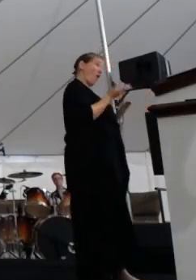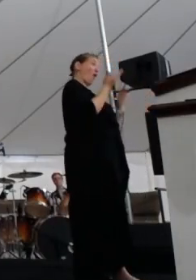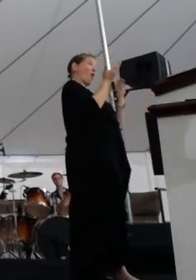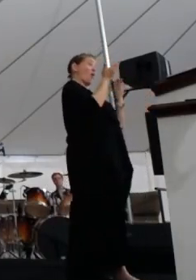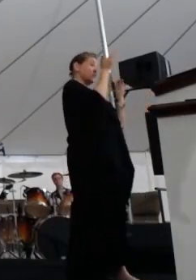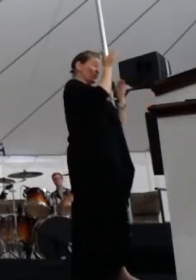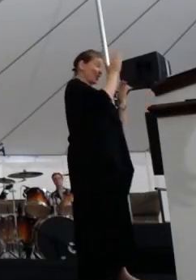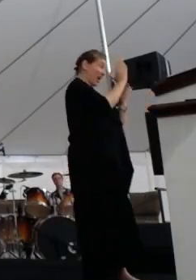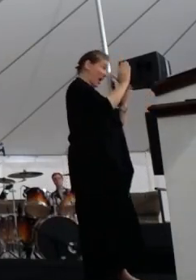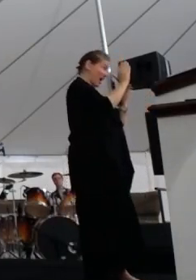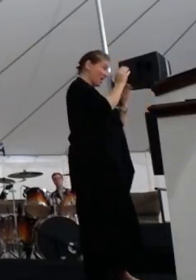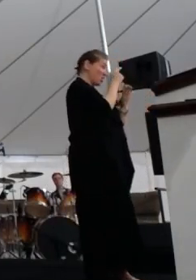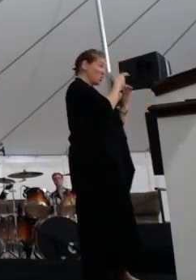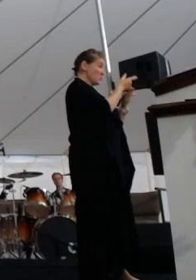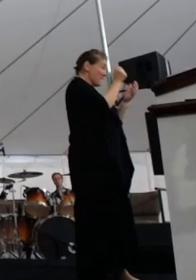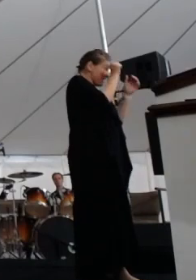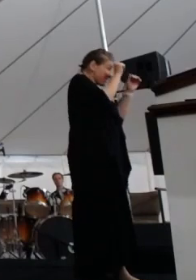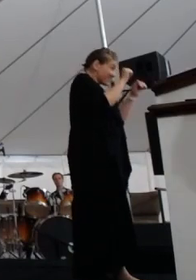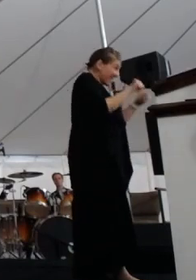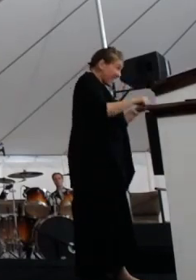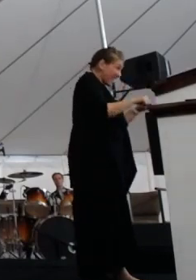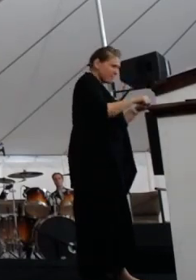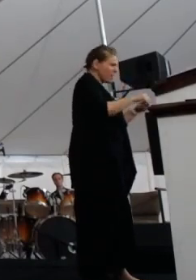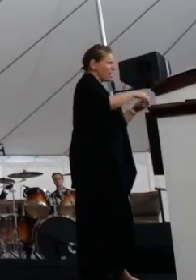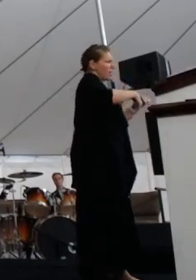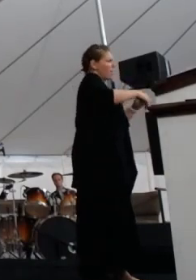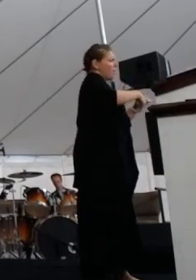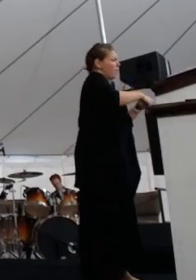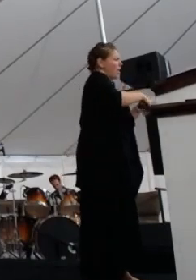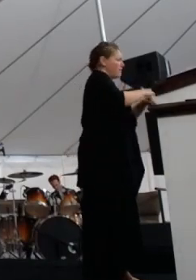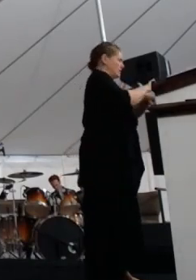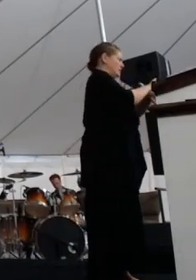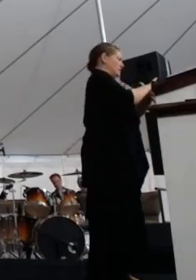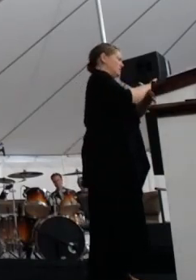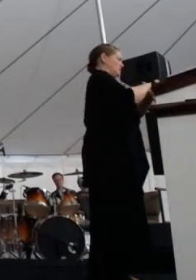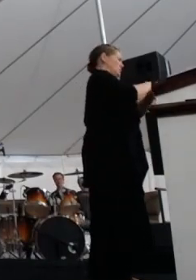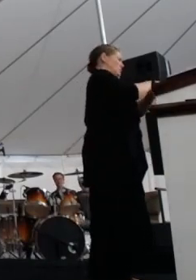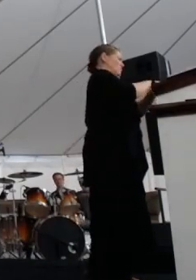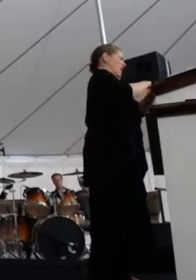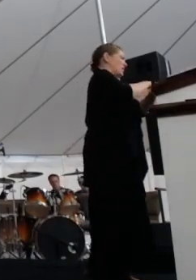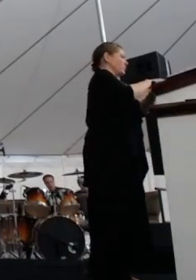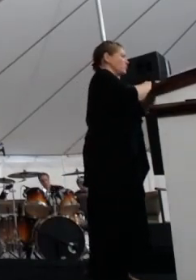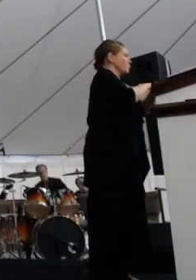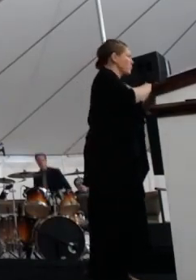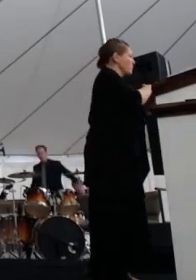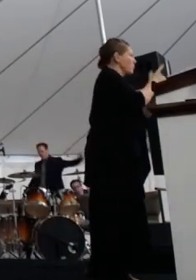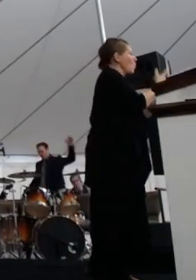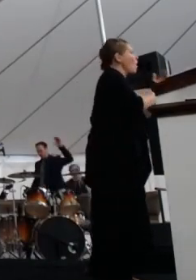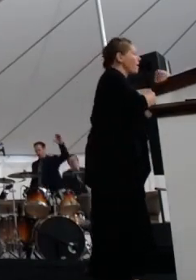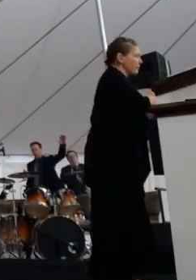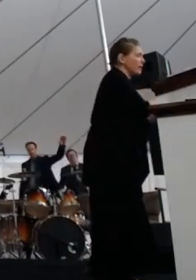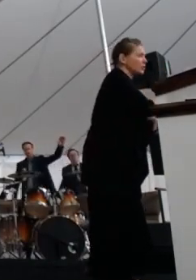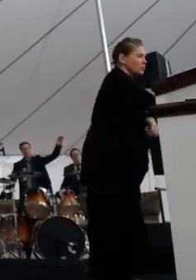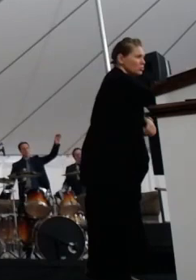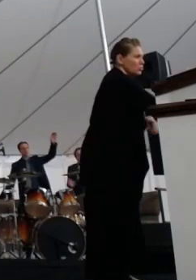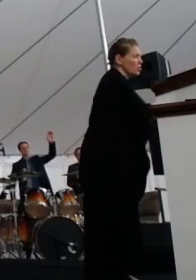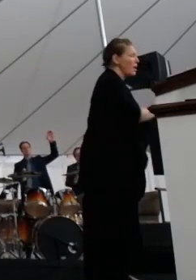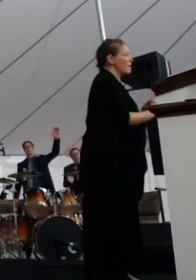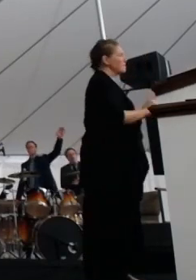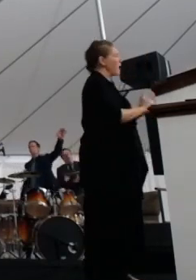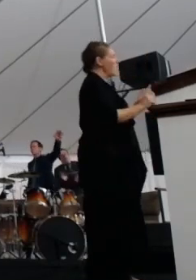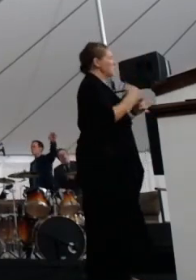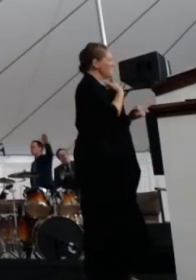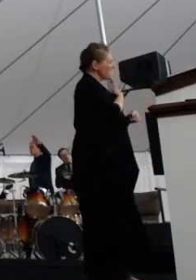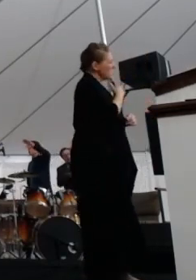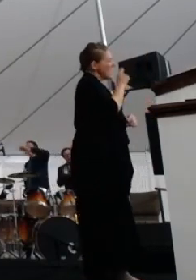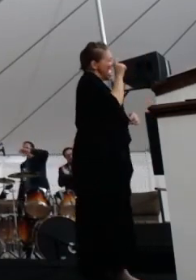even scratched the surface yet. You haven't even scratched the surface to what you can do. But somewhere in the middle, we